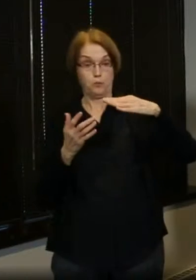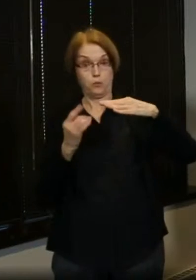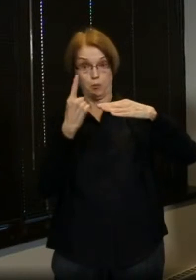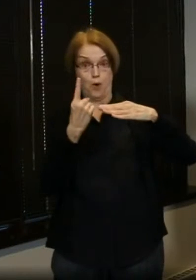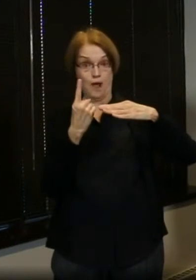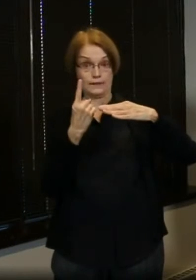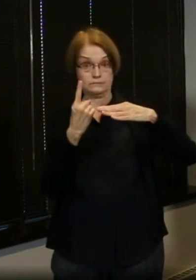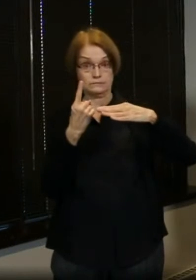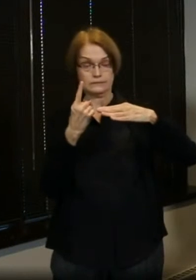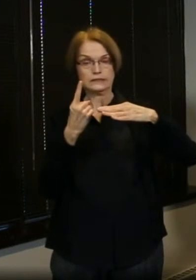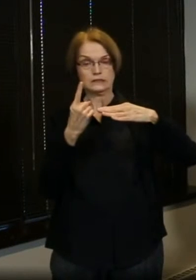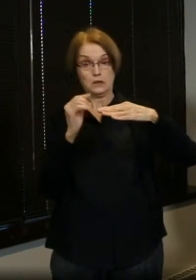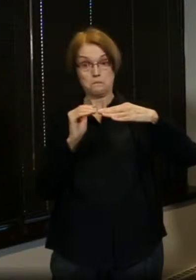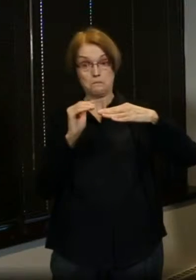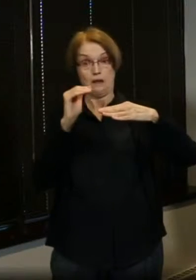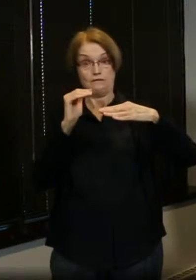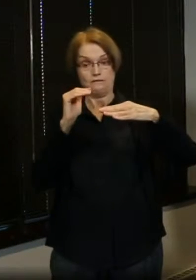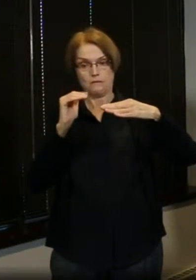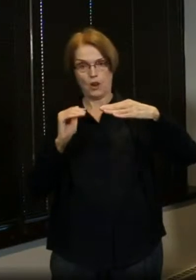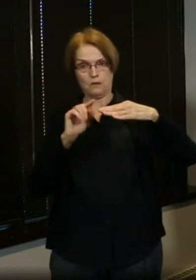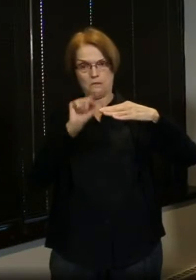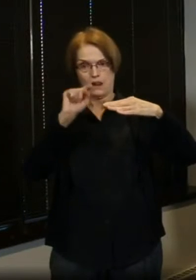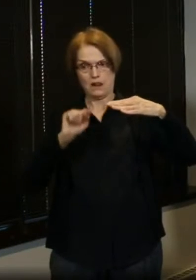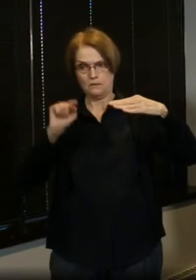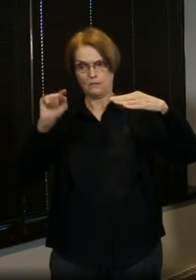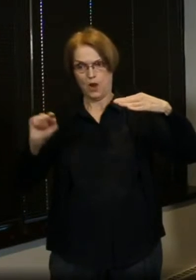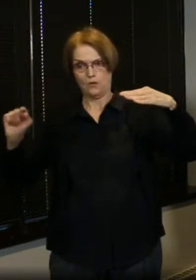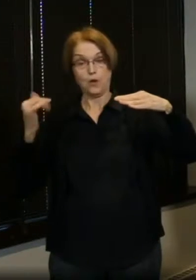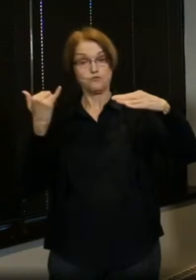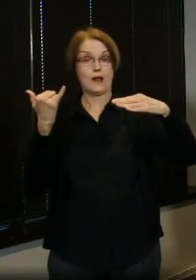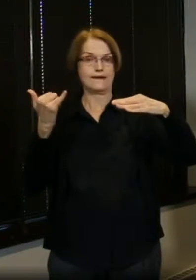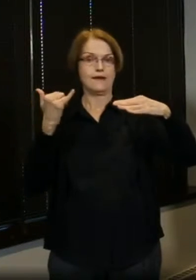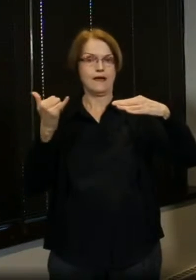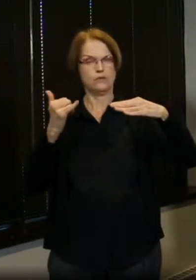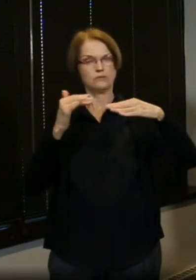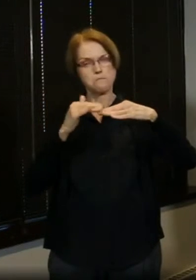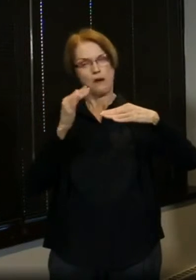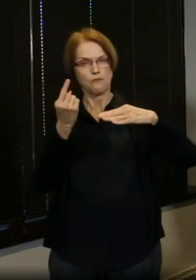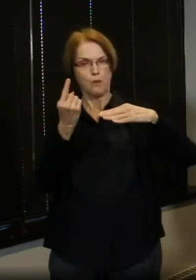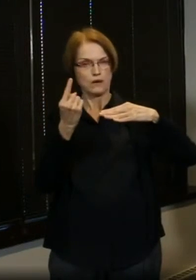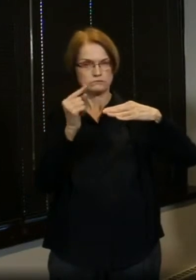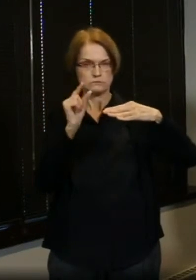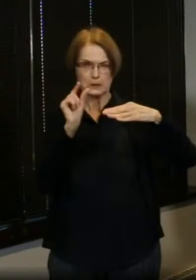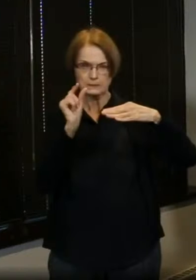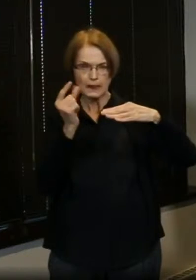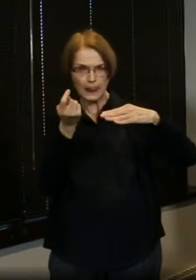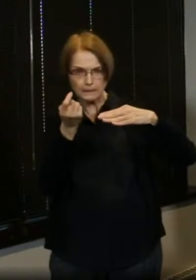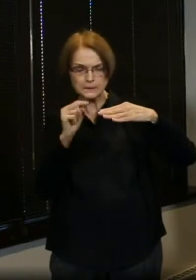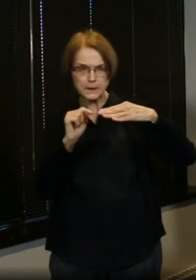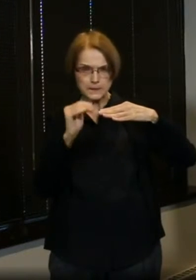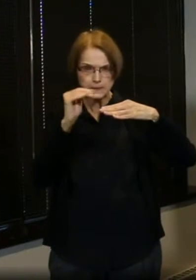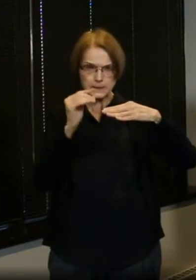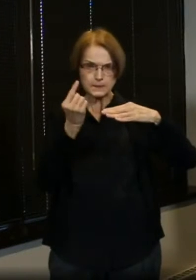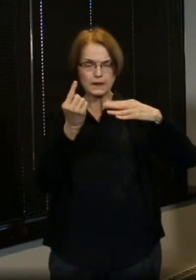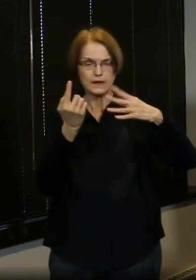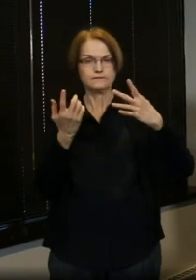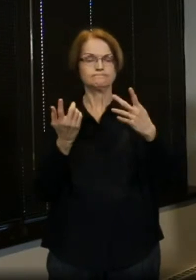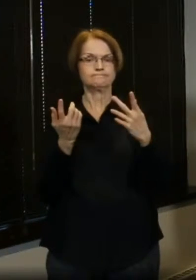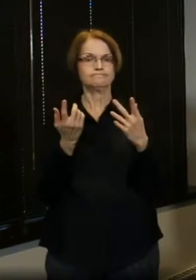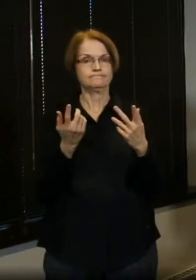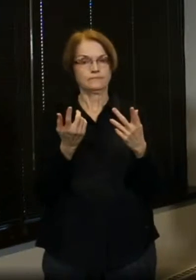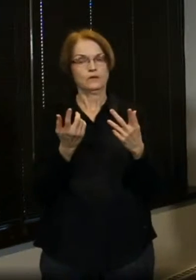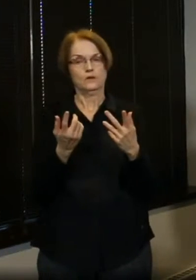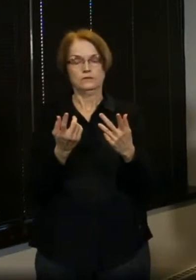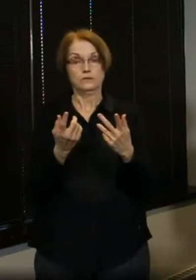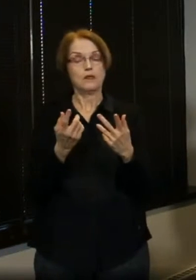and then above 1. We're sitting a little bit above 1 right now. Again, takes a lot of active suppression in